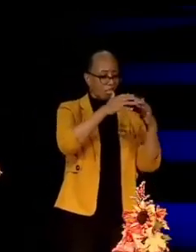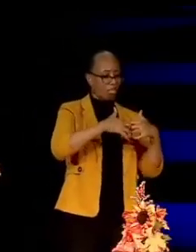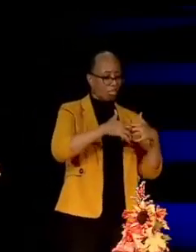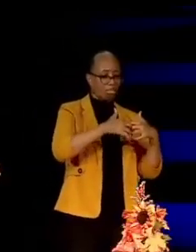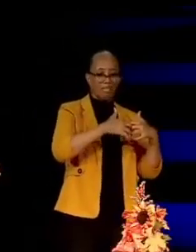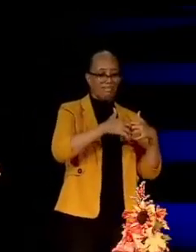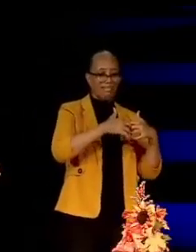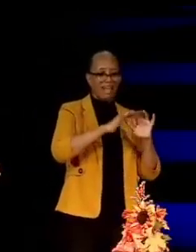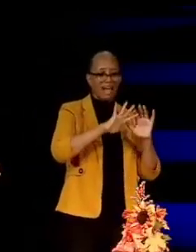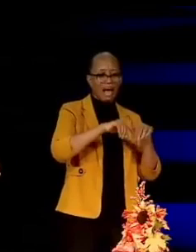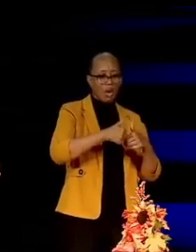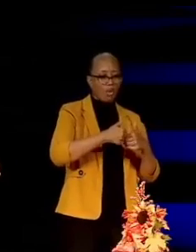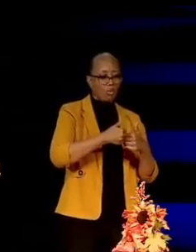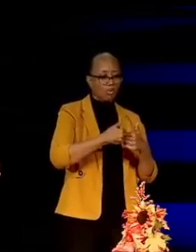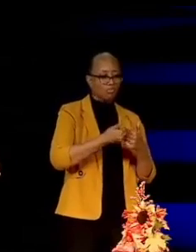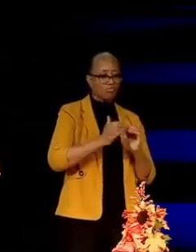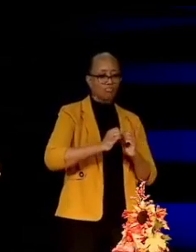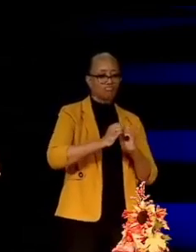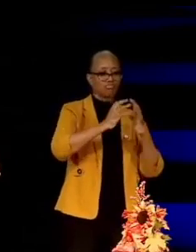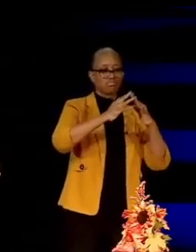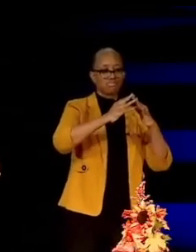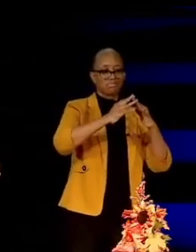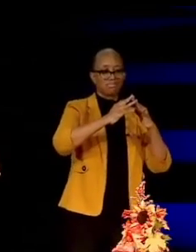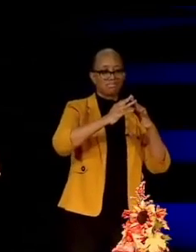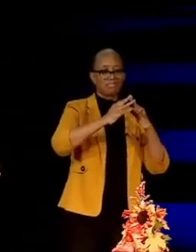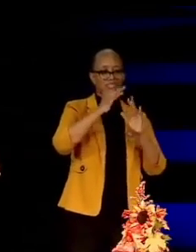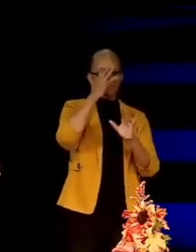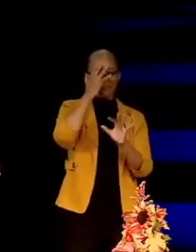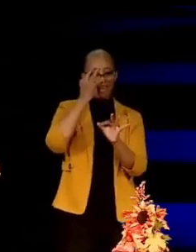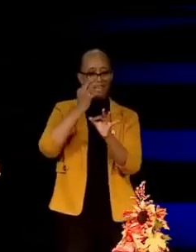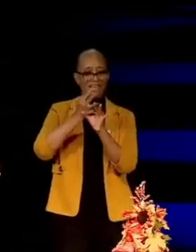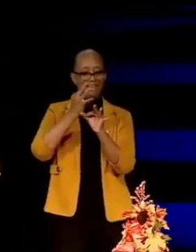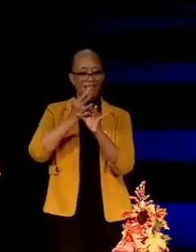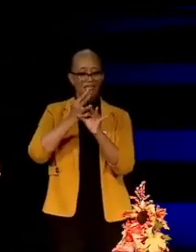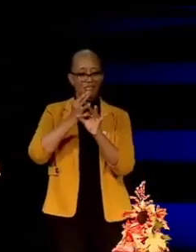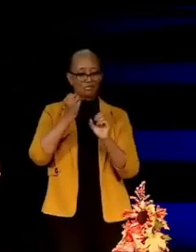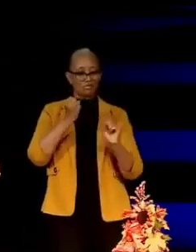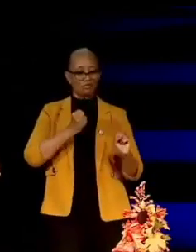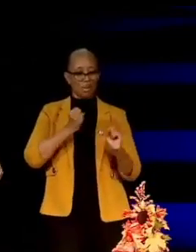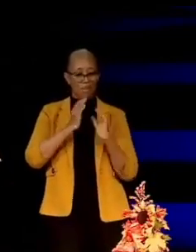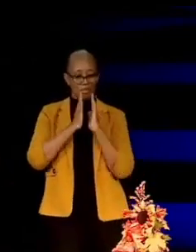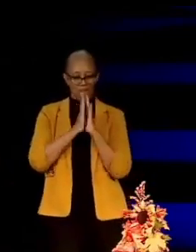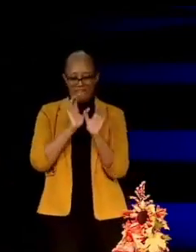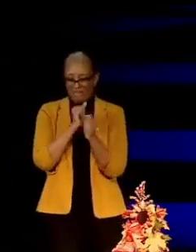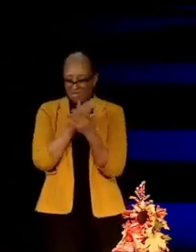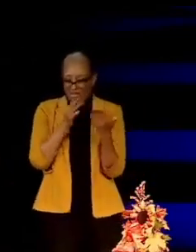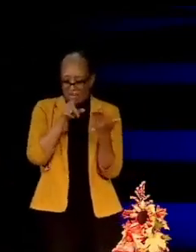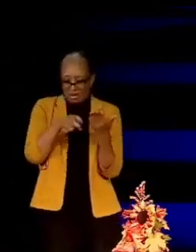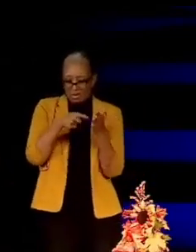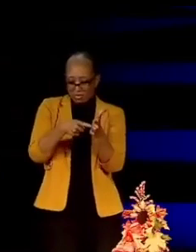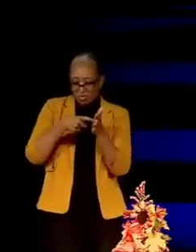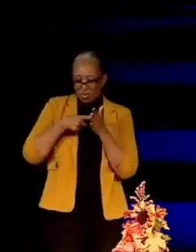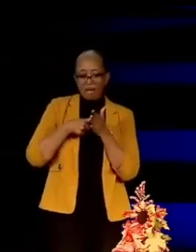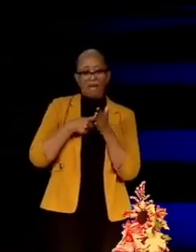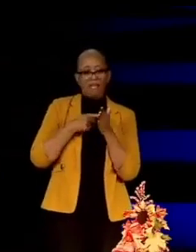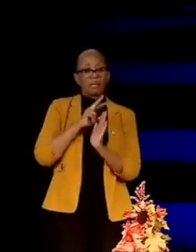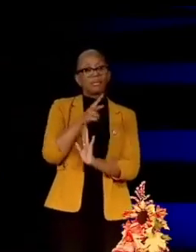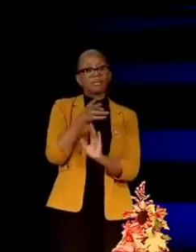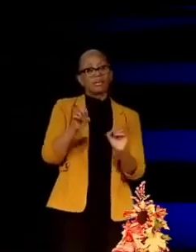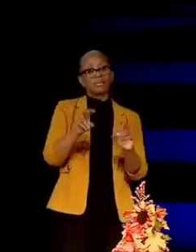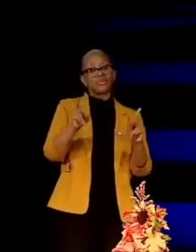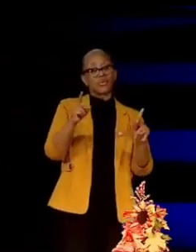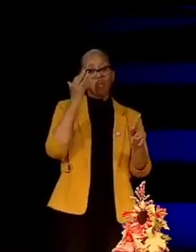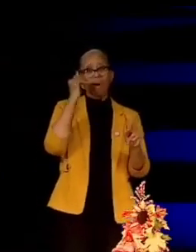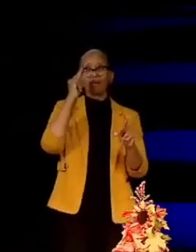Glory to God. With it, we can do all things required for our second wind to